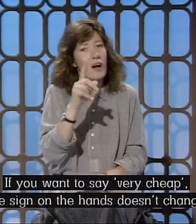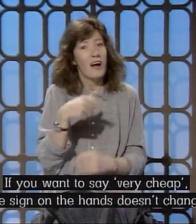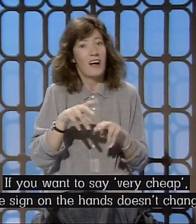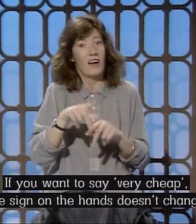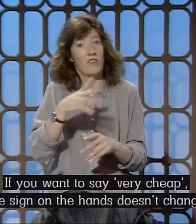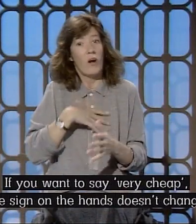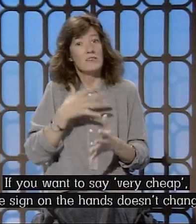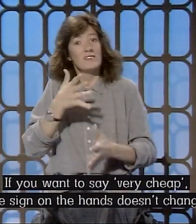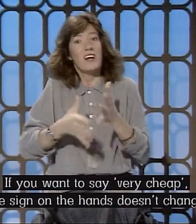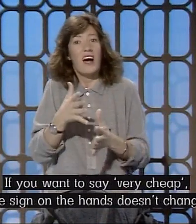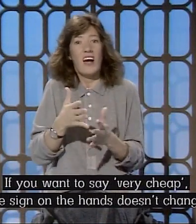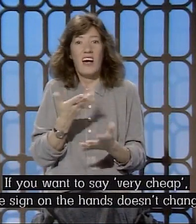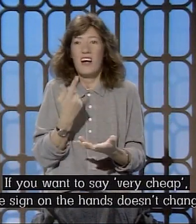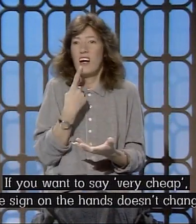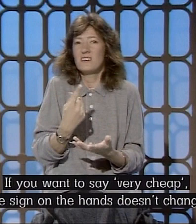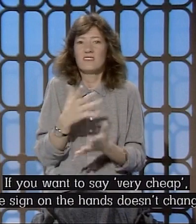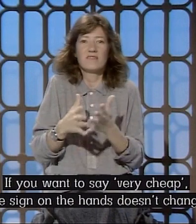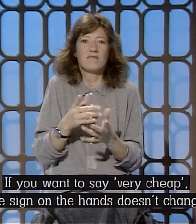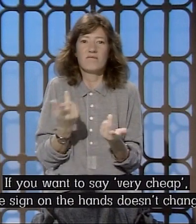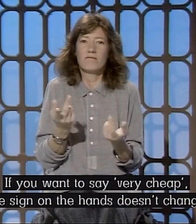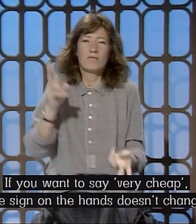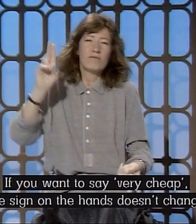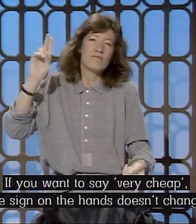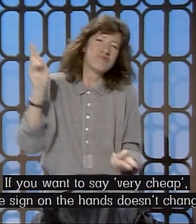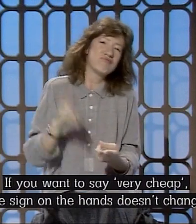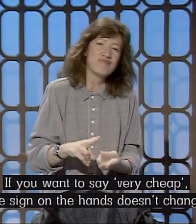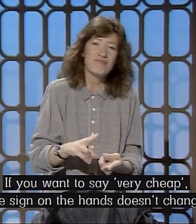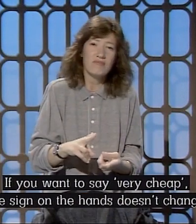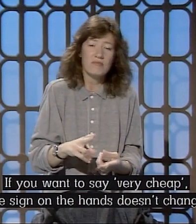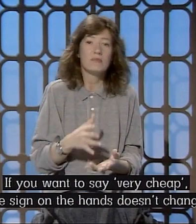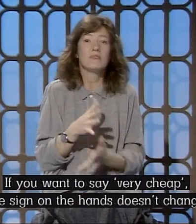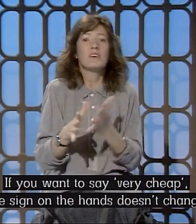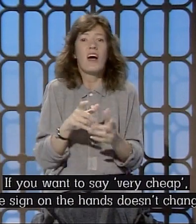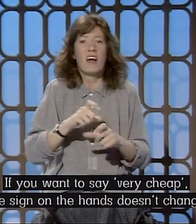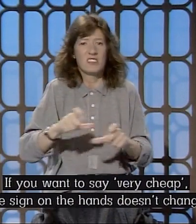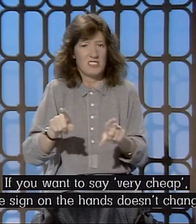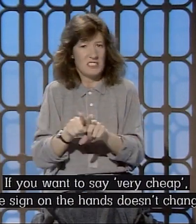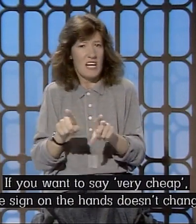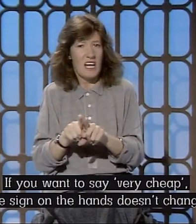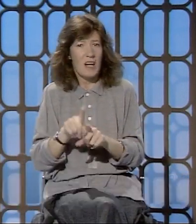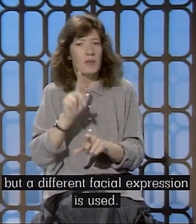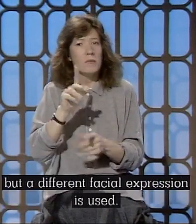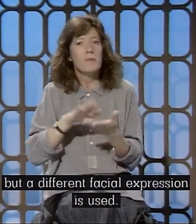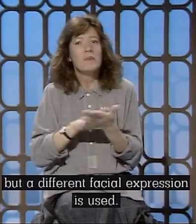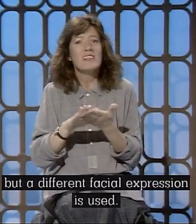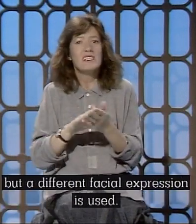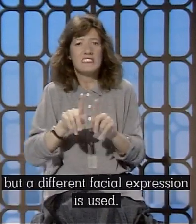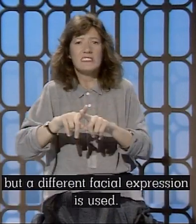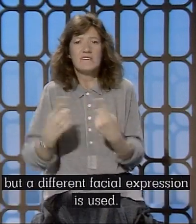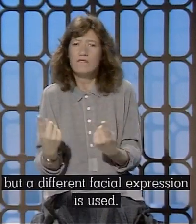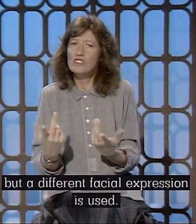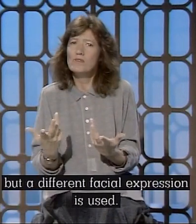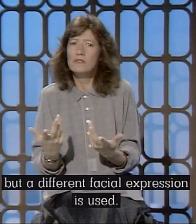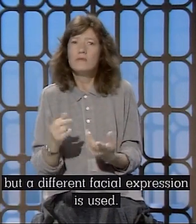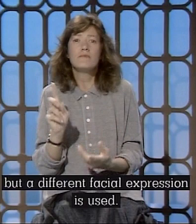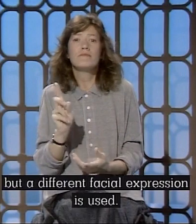By the way, if you want to say very cheap, the sign on the hands doesn't change, but the meaning is changed by using a